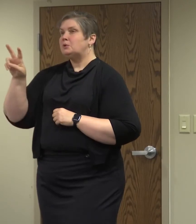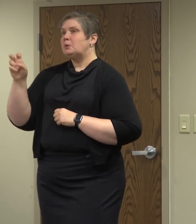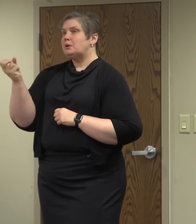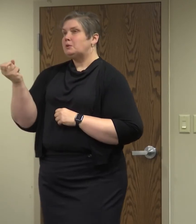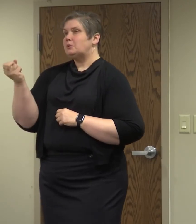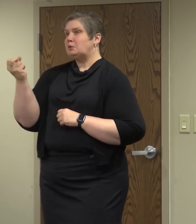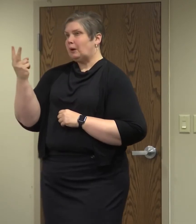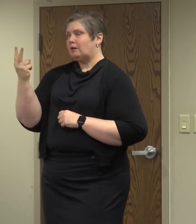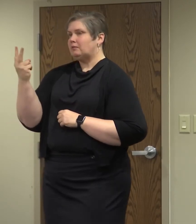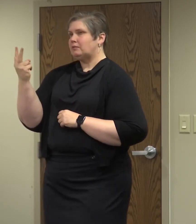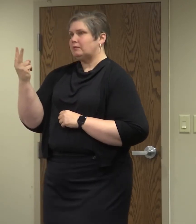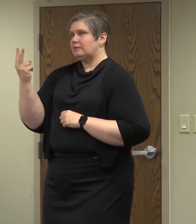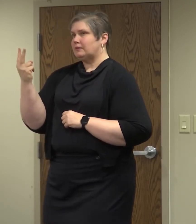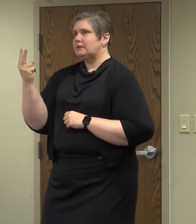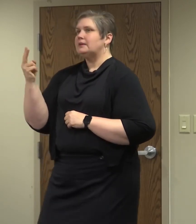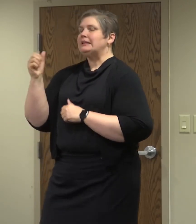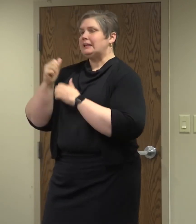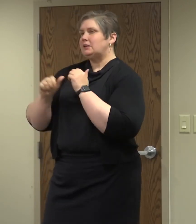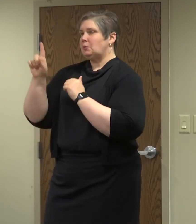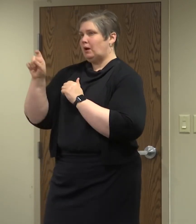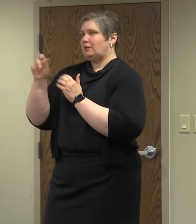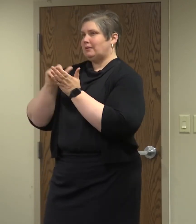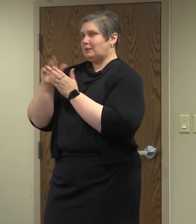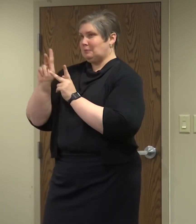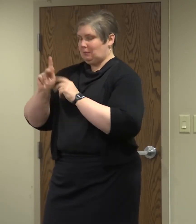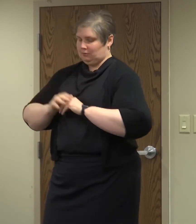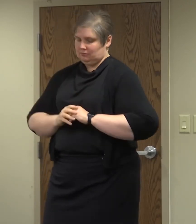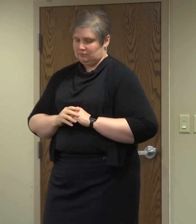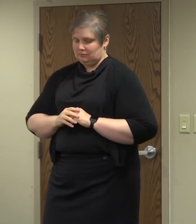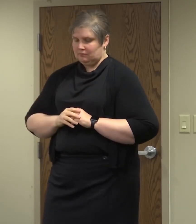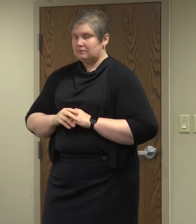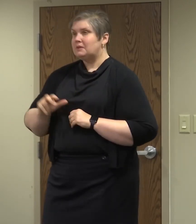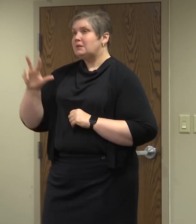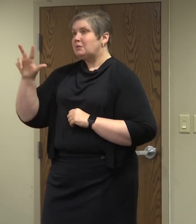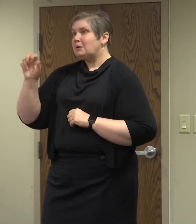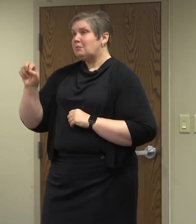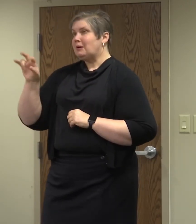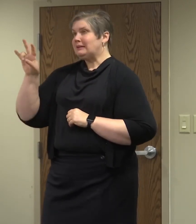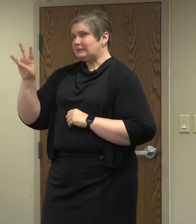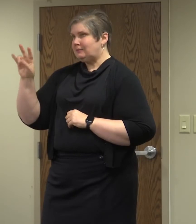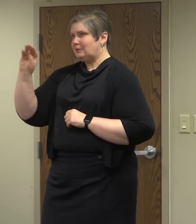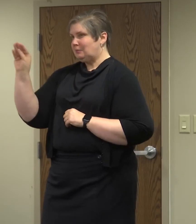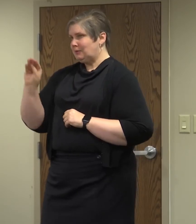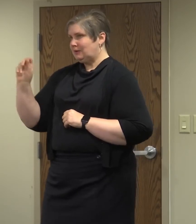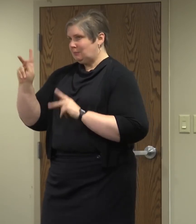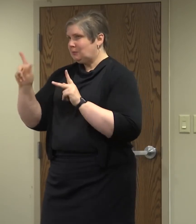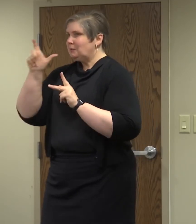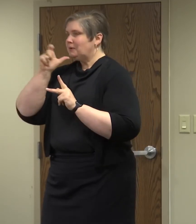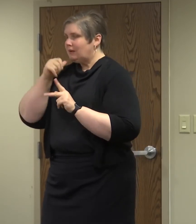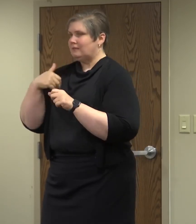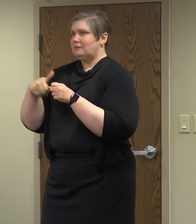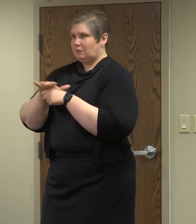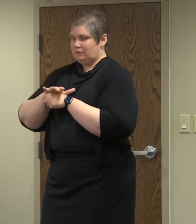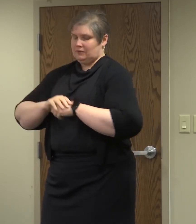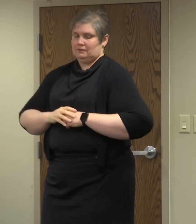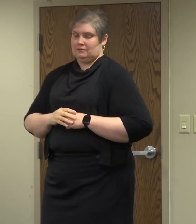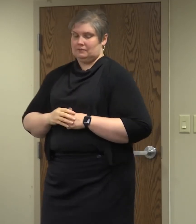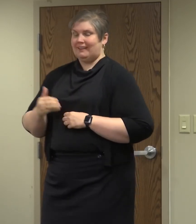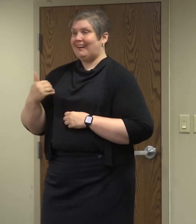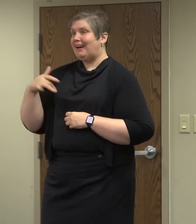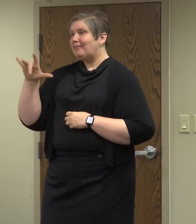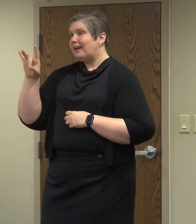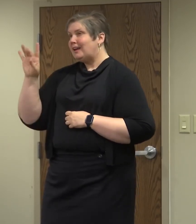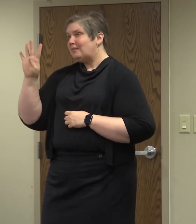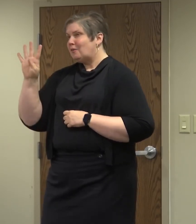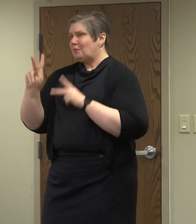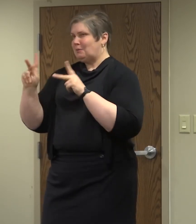per 100,000. Their positivity rate is 3.7%. They have 84